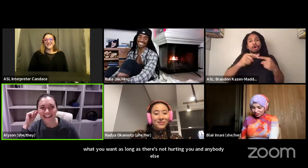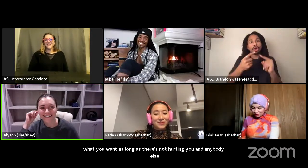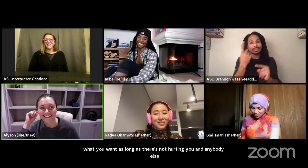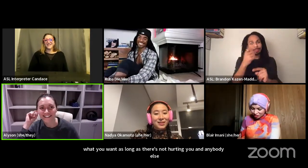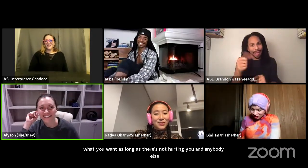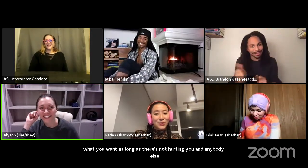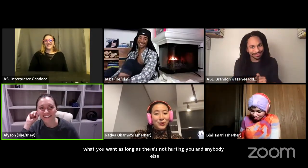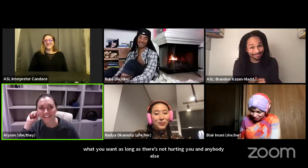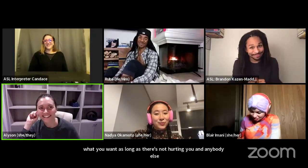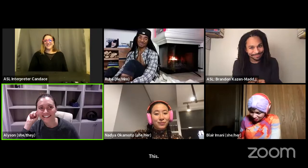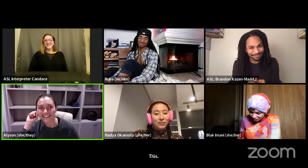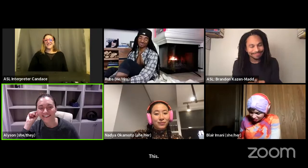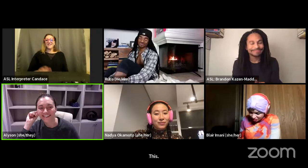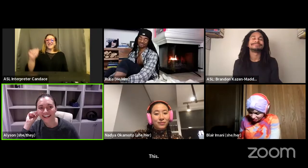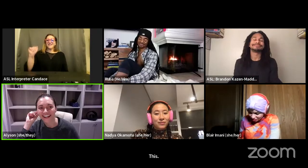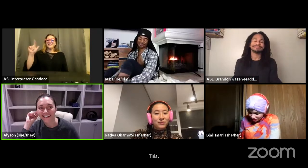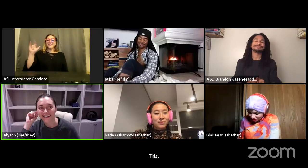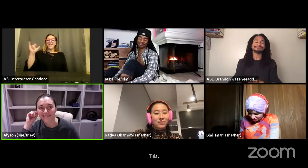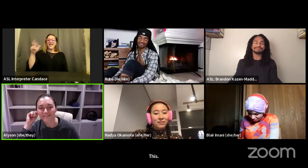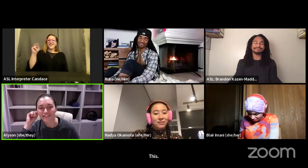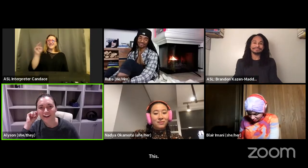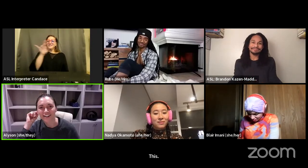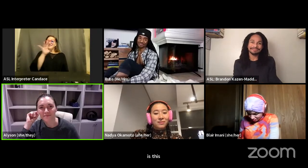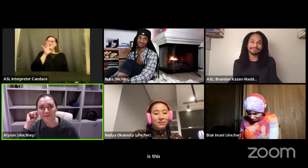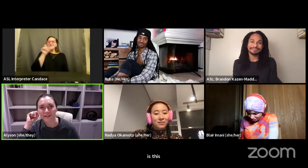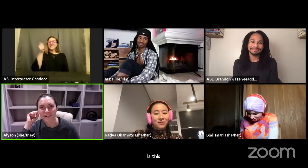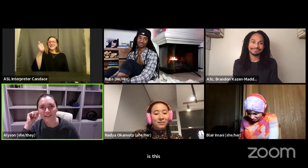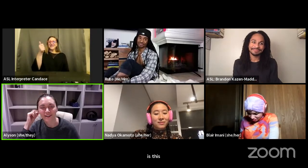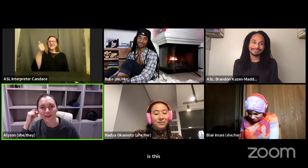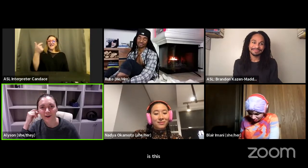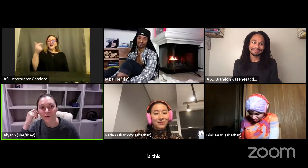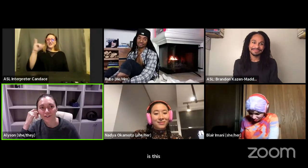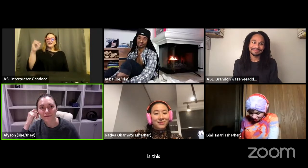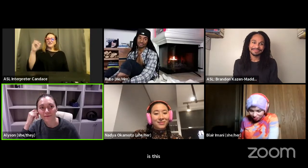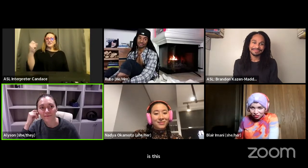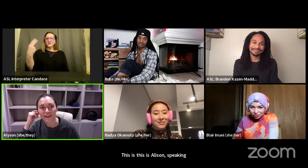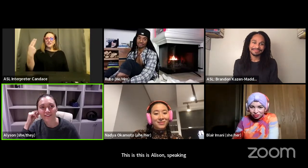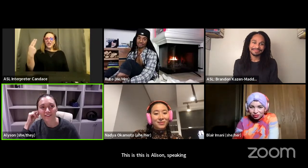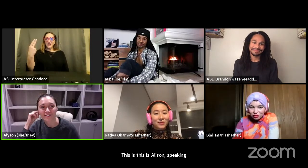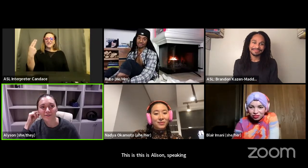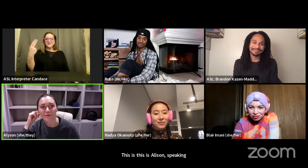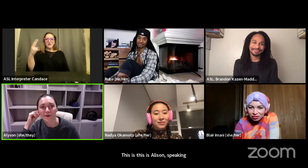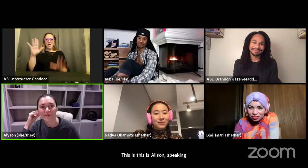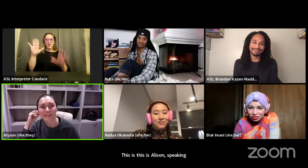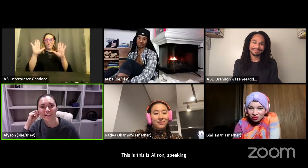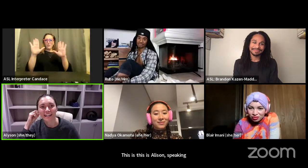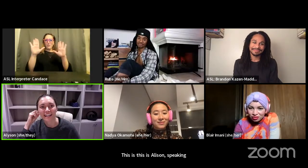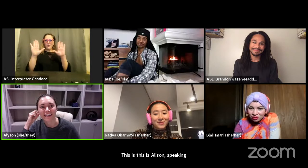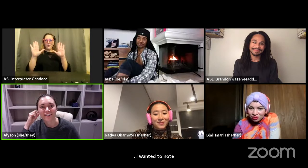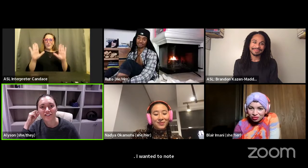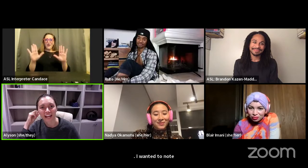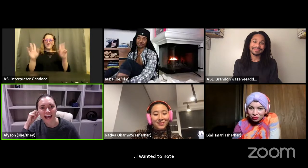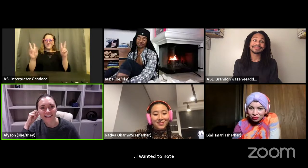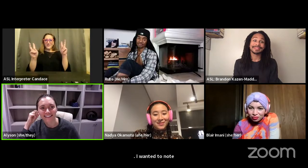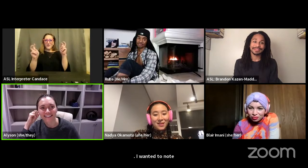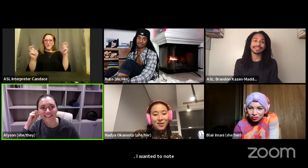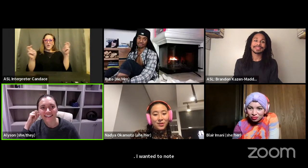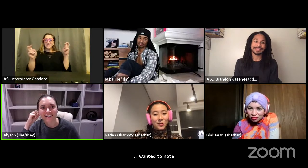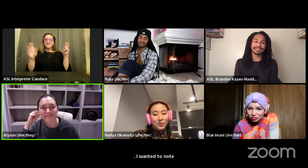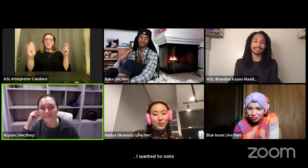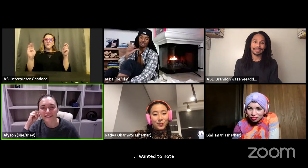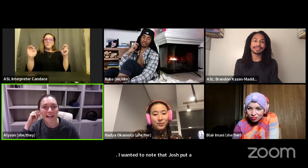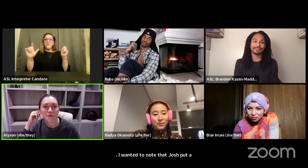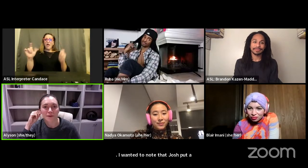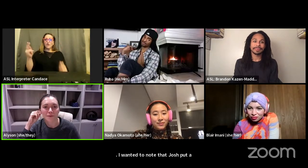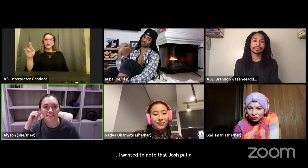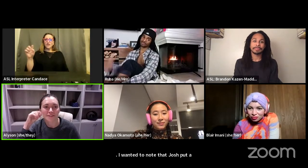This is Allison speaking. I wanted to note that Josh put a wonderful bell hooks quote in the chat.